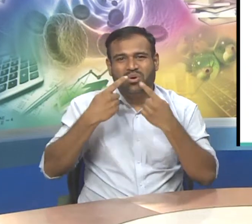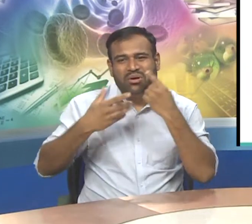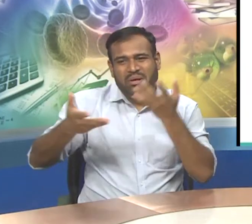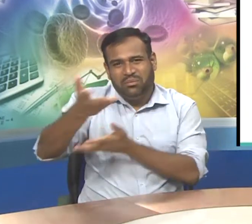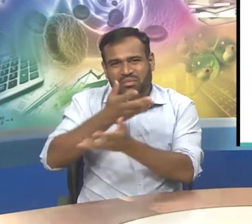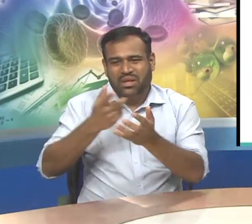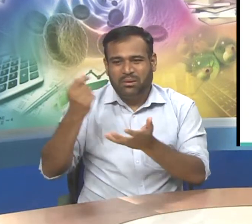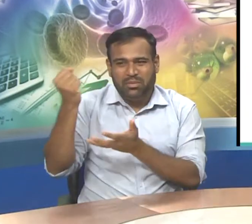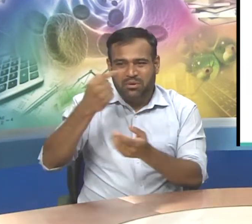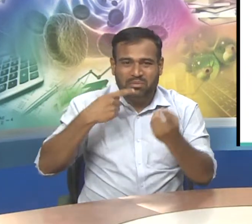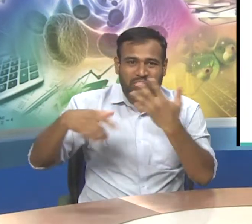and